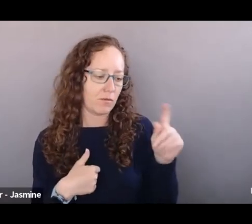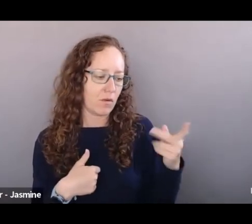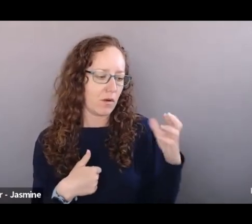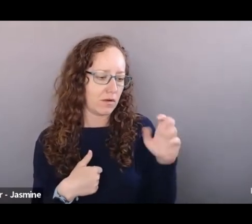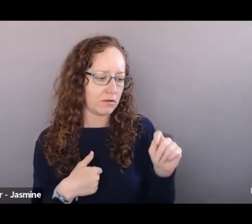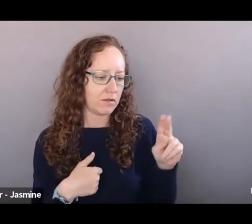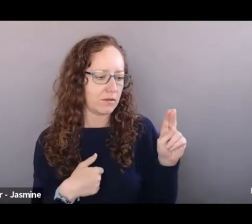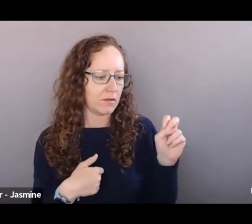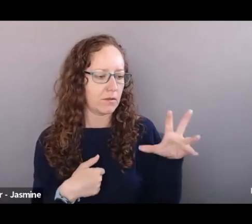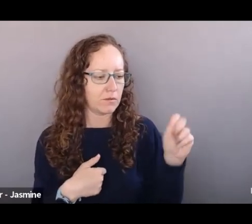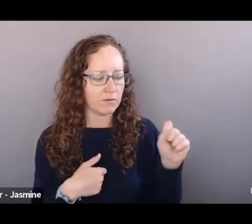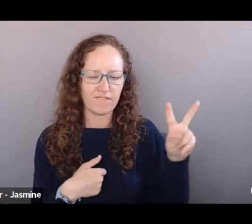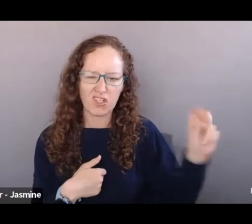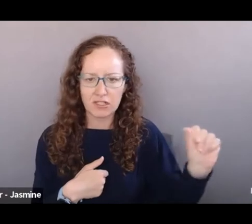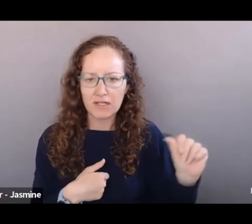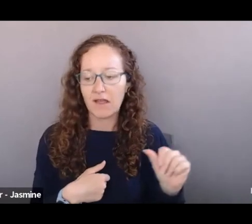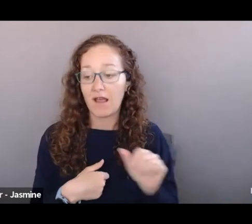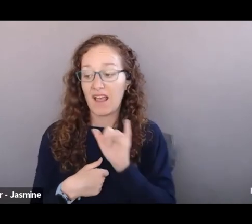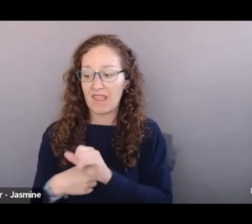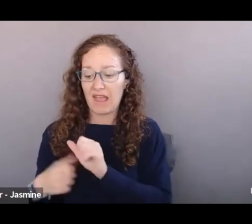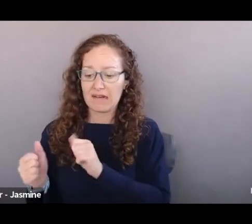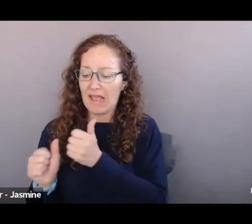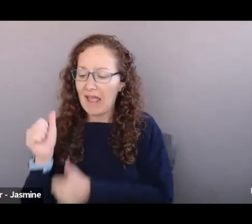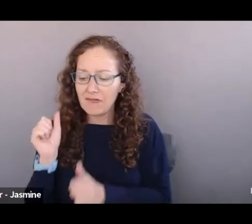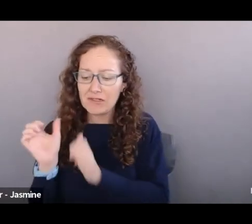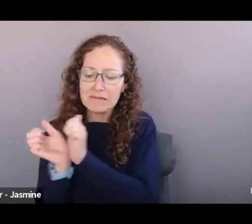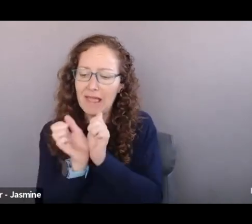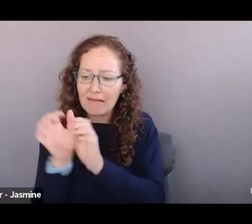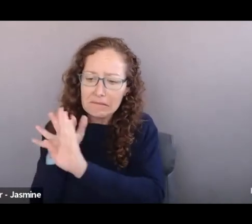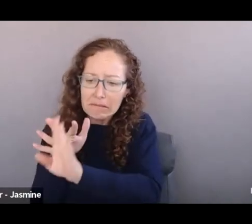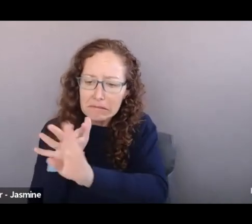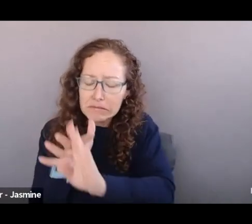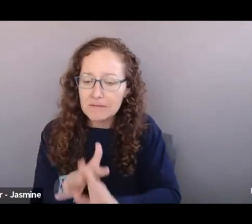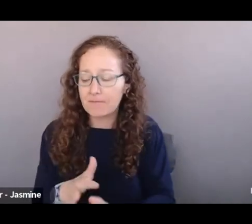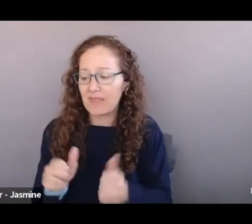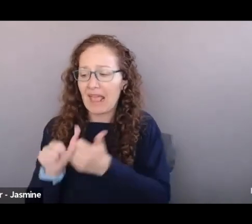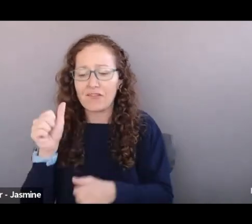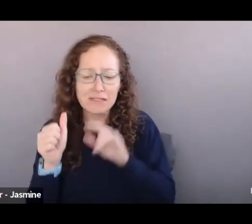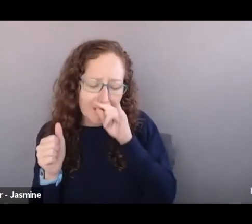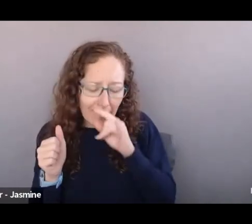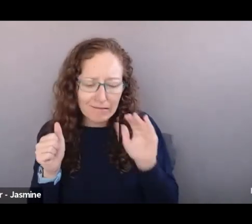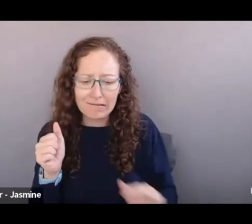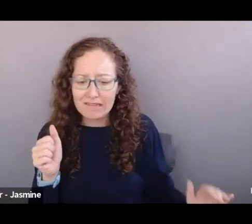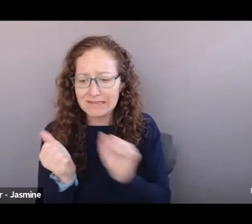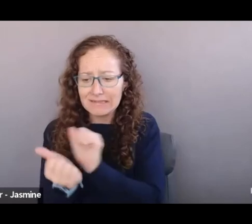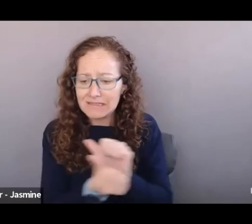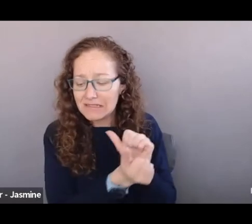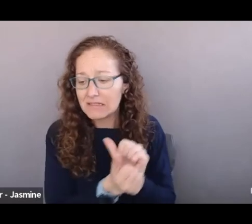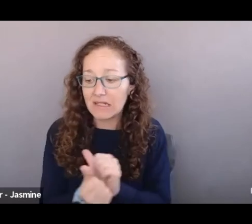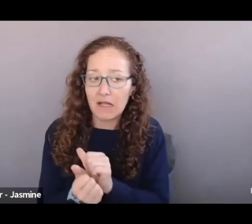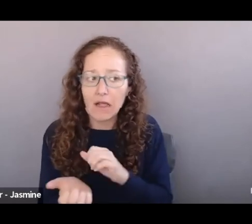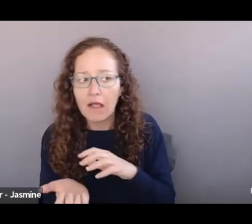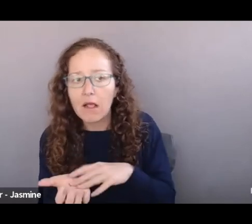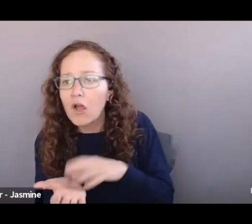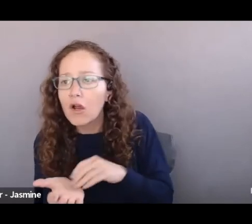every runaway slave, every enslaved child who secretly learned to read and write by the dim light of a candle, and